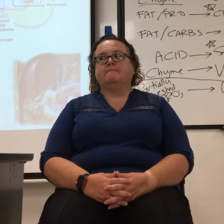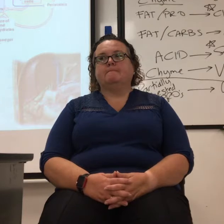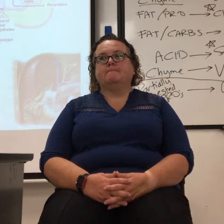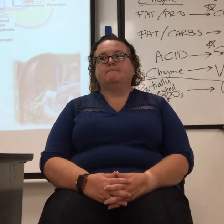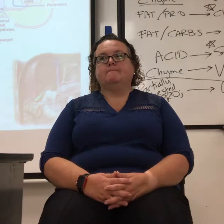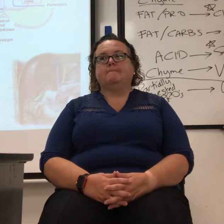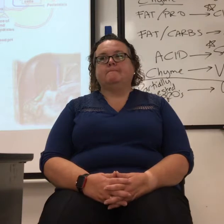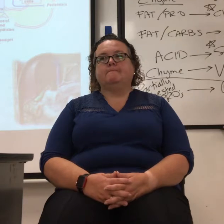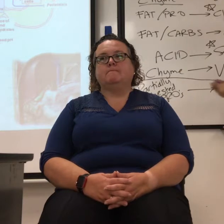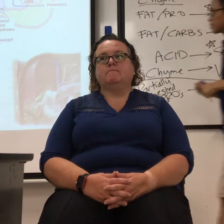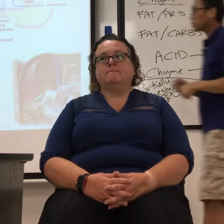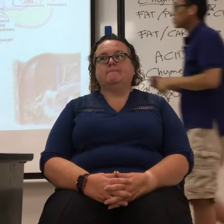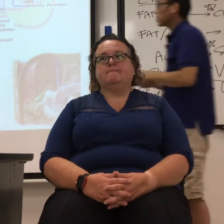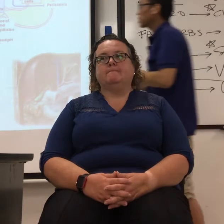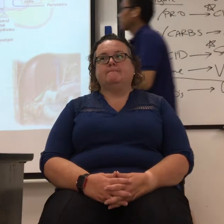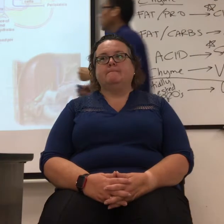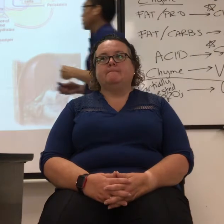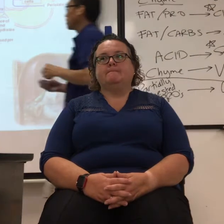Okay.